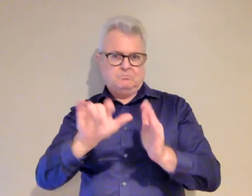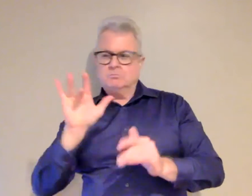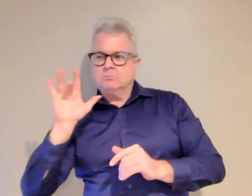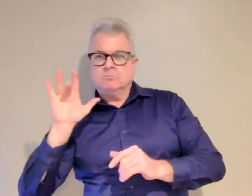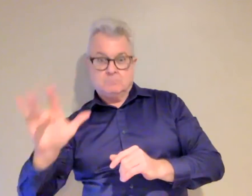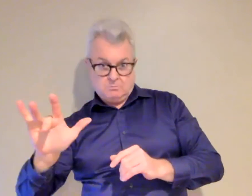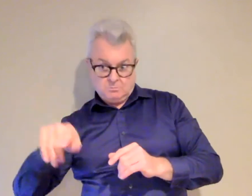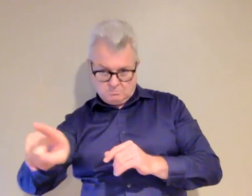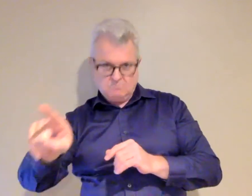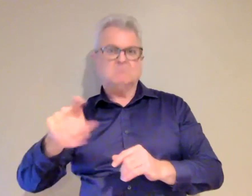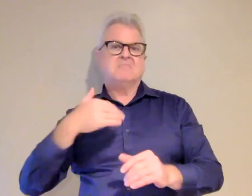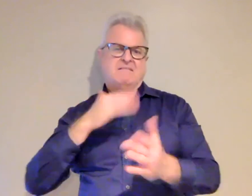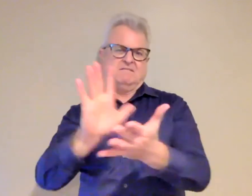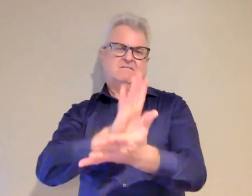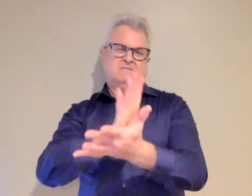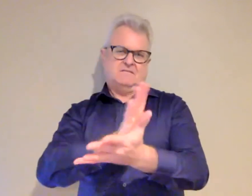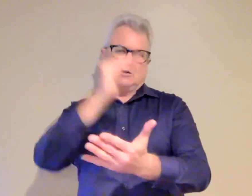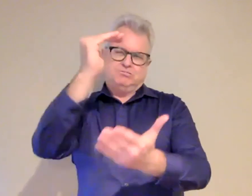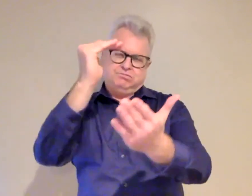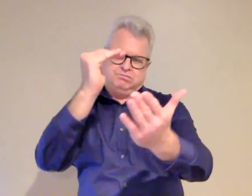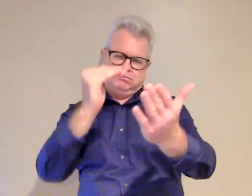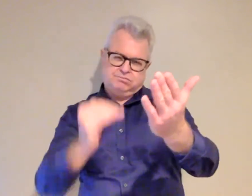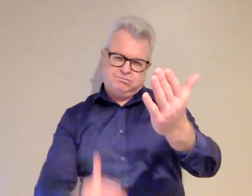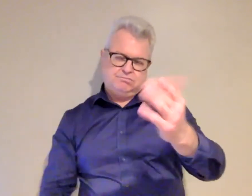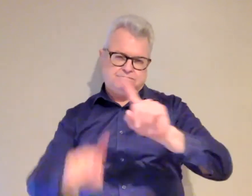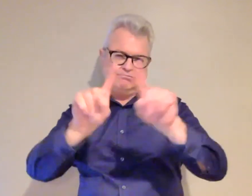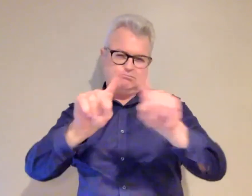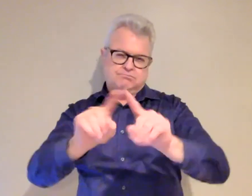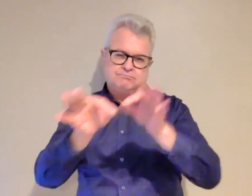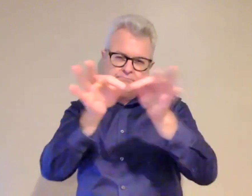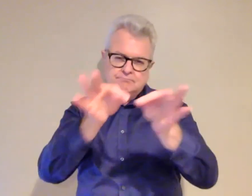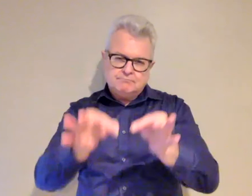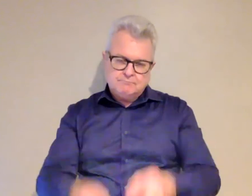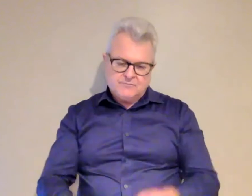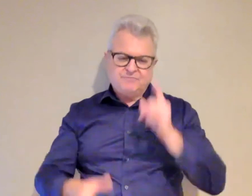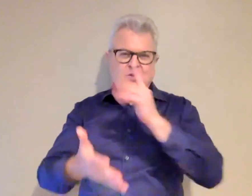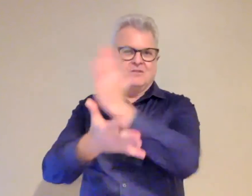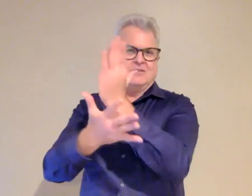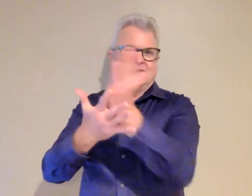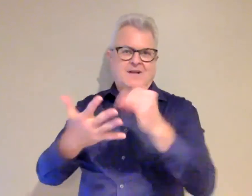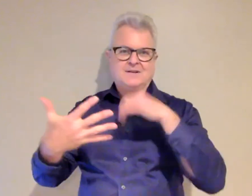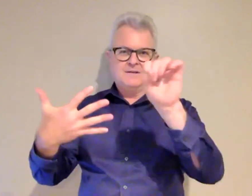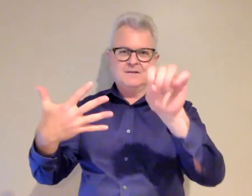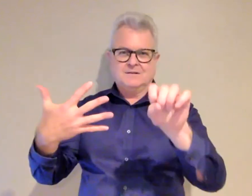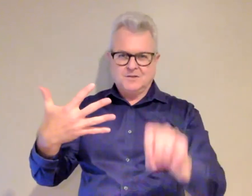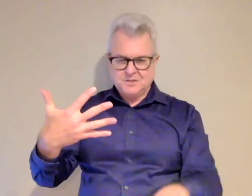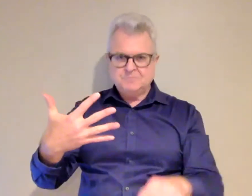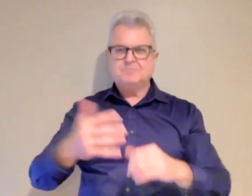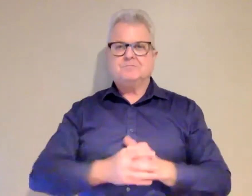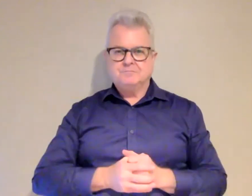can also go to the website, you can also go to YouTube, and they have a lot of videos that discuss these topics.